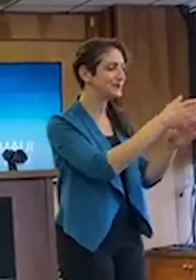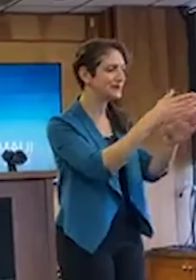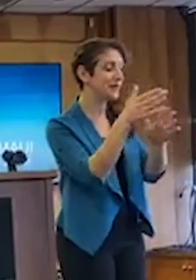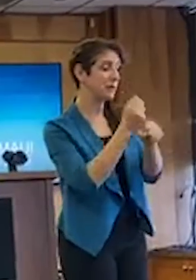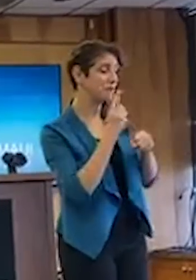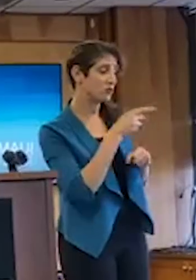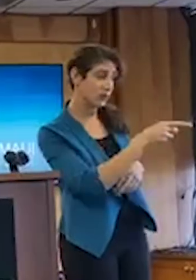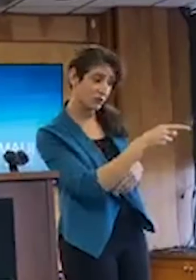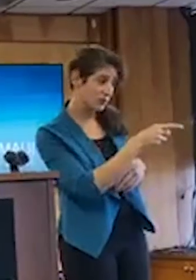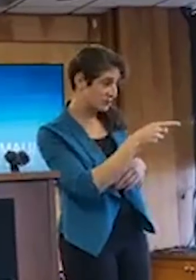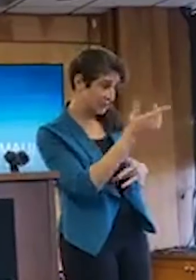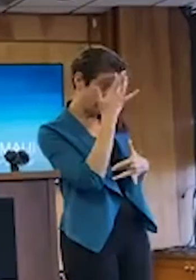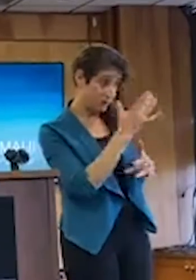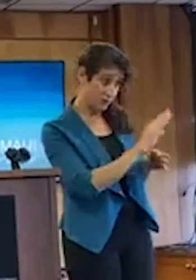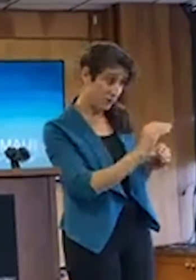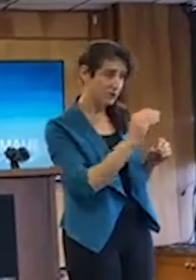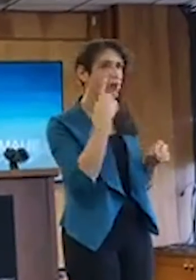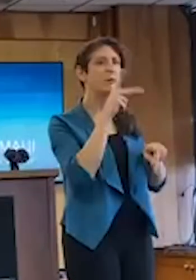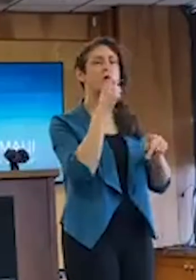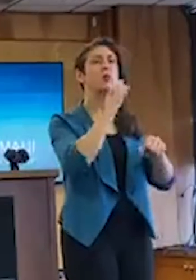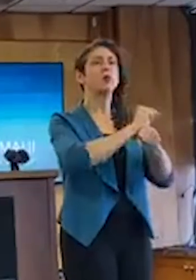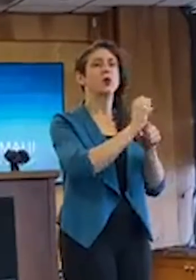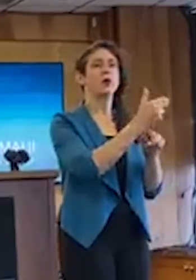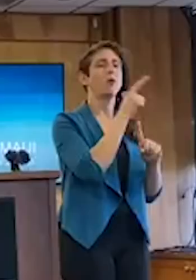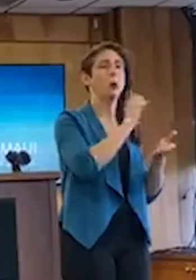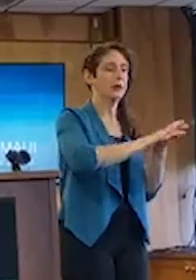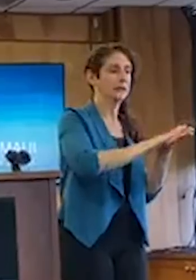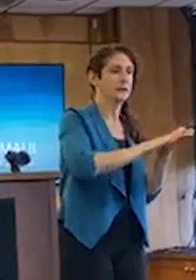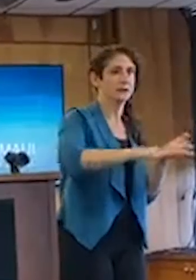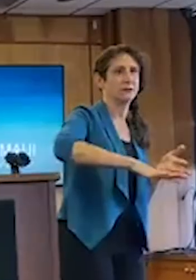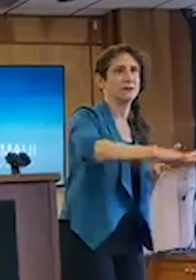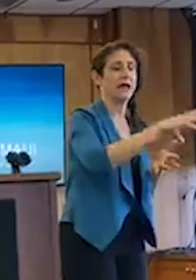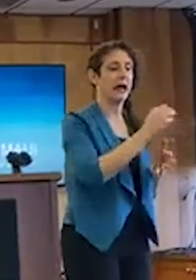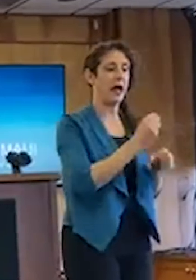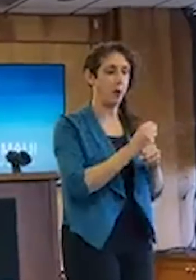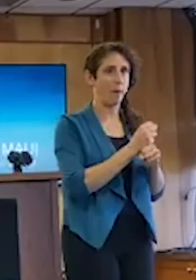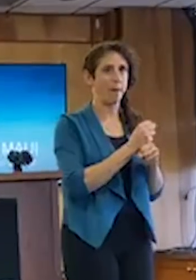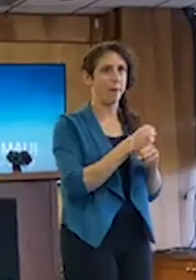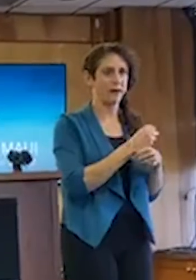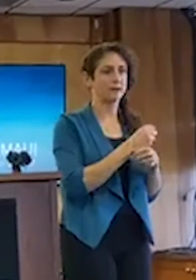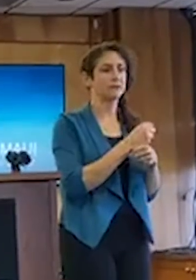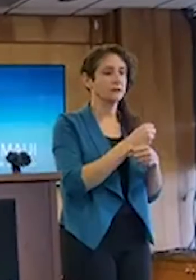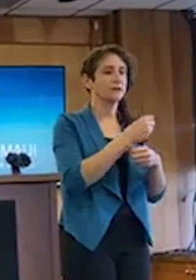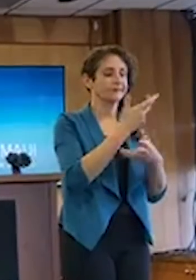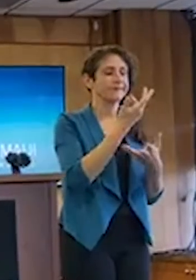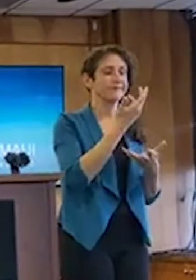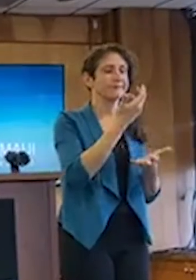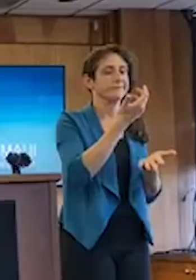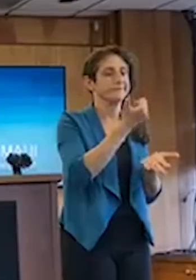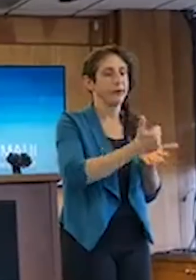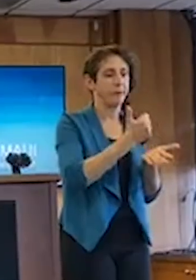that may exist. But at this point, we haven't finalized all the details. I haven't even finalized having